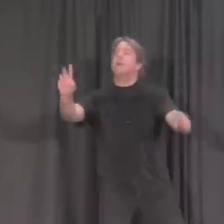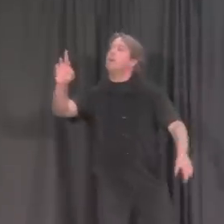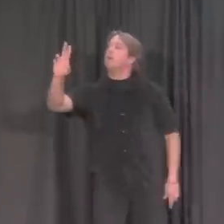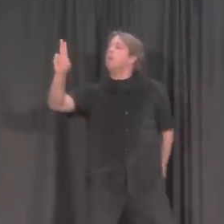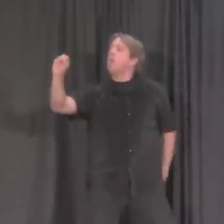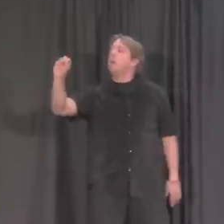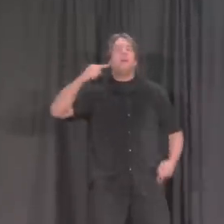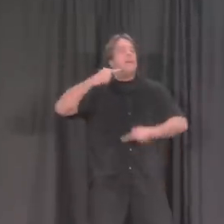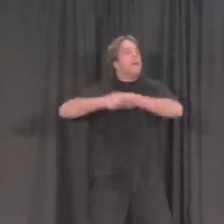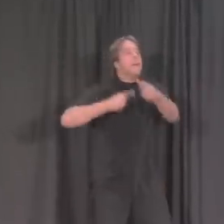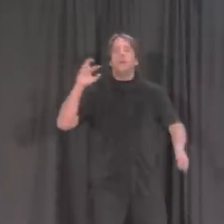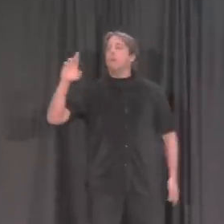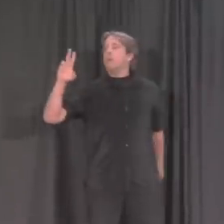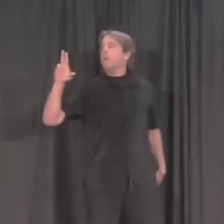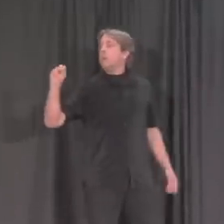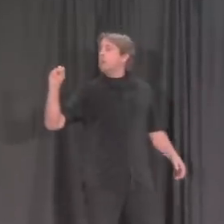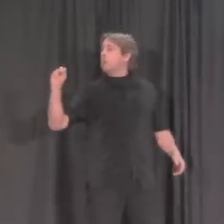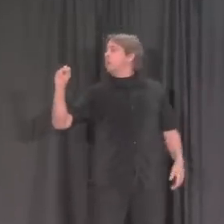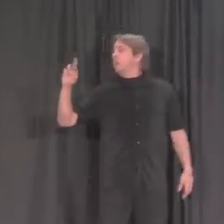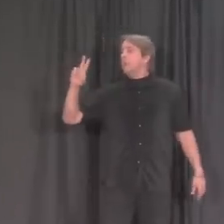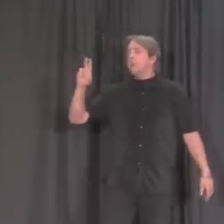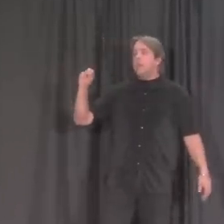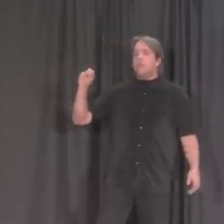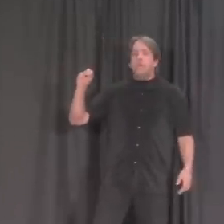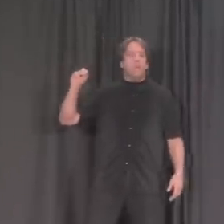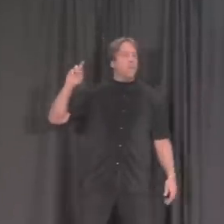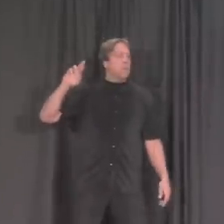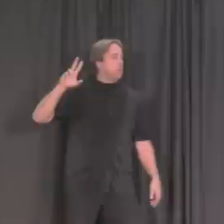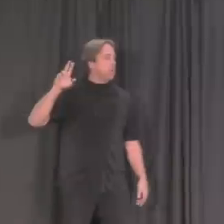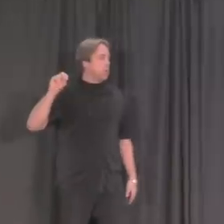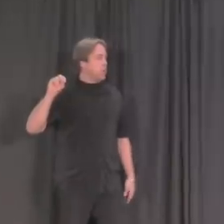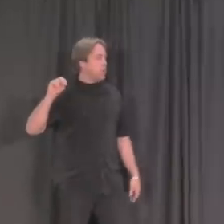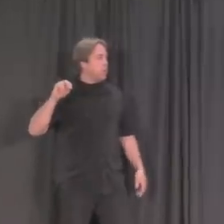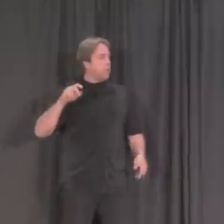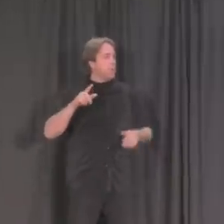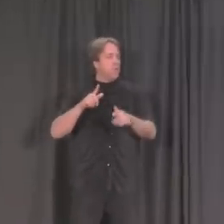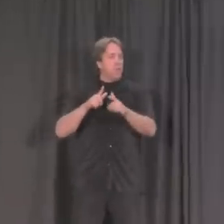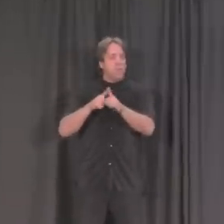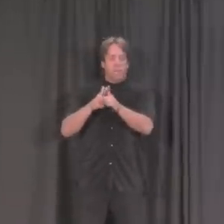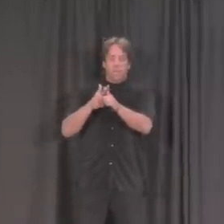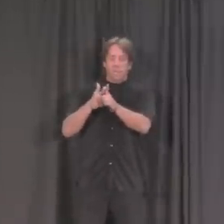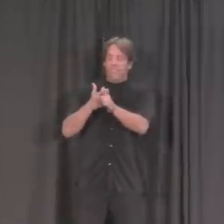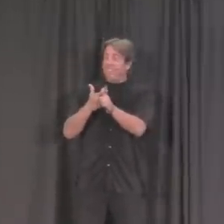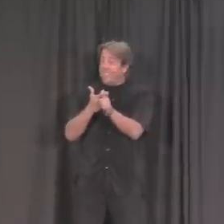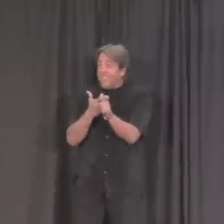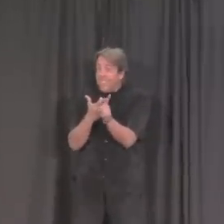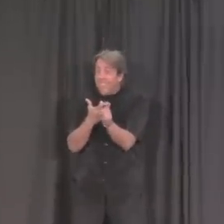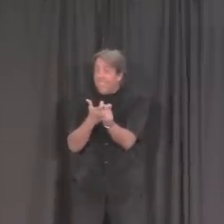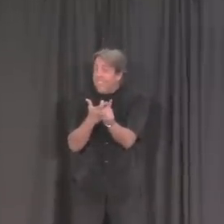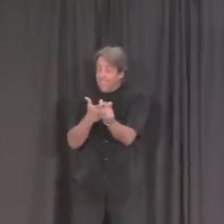Okay, all right, how do you sign run? Run. Run? Run? Run?